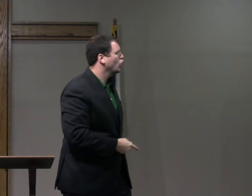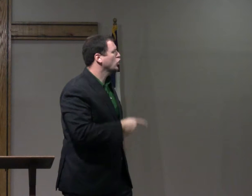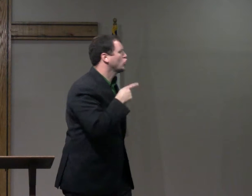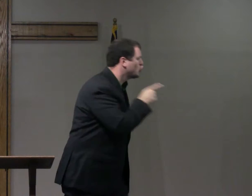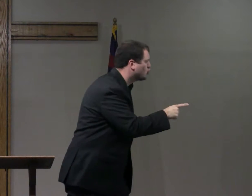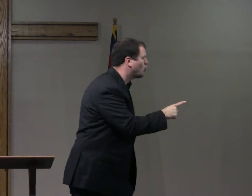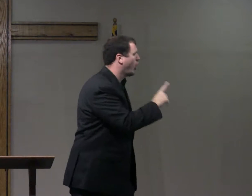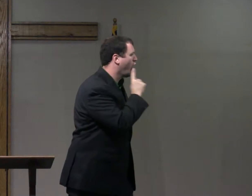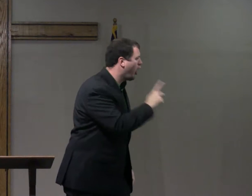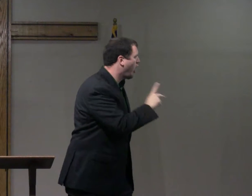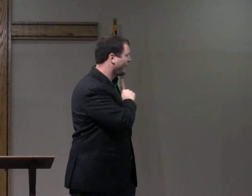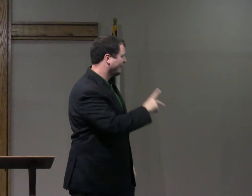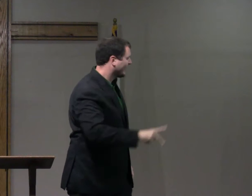with you? Say something.